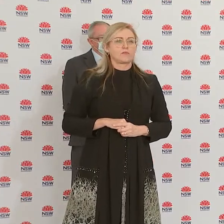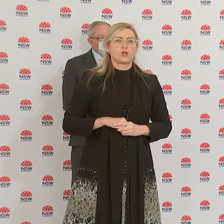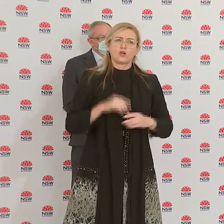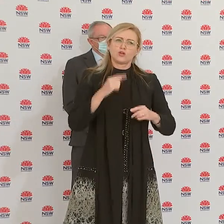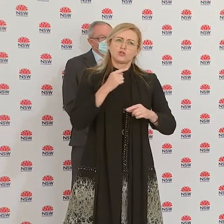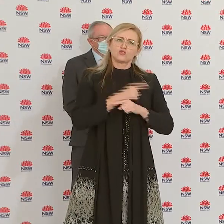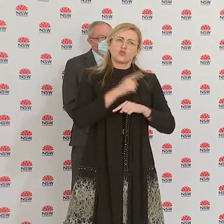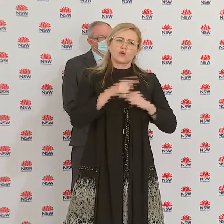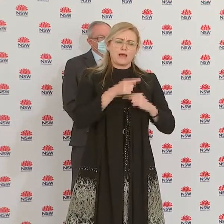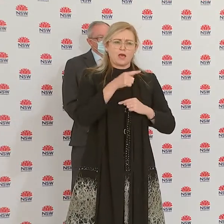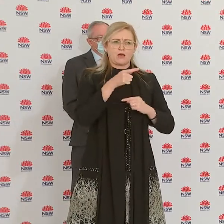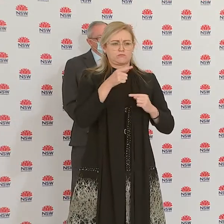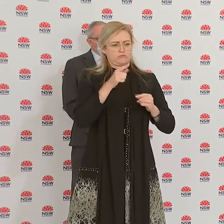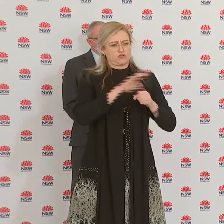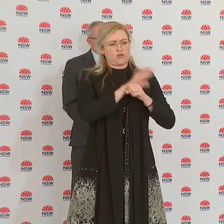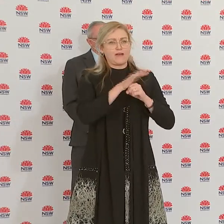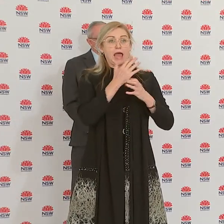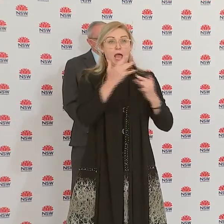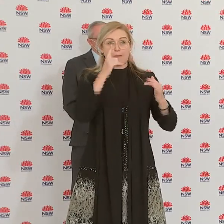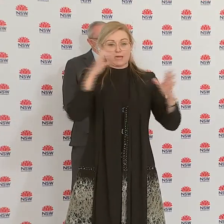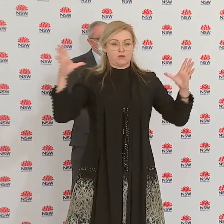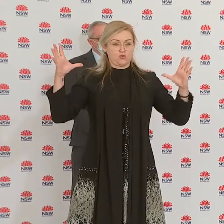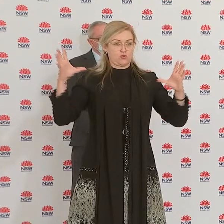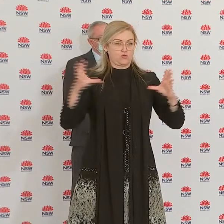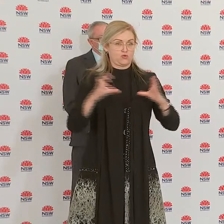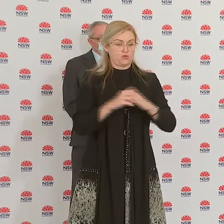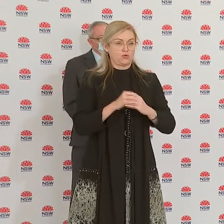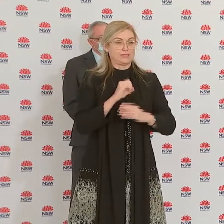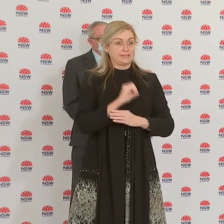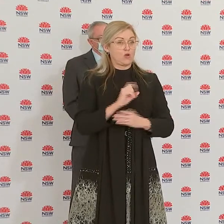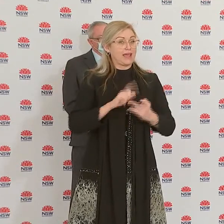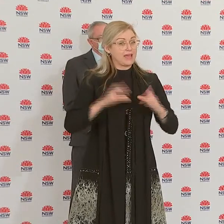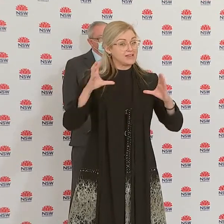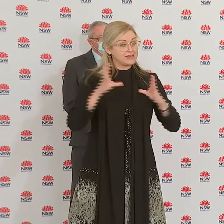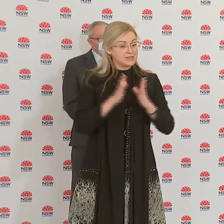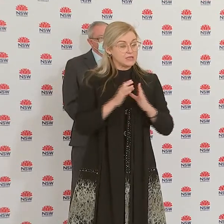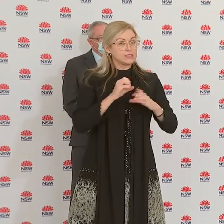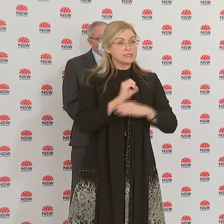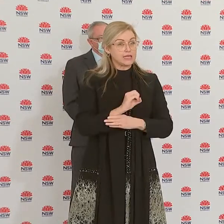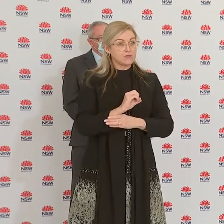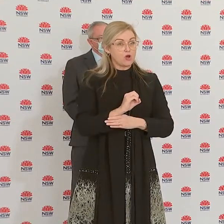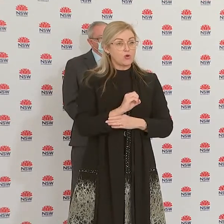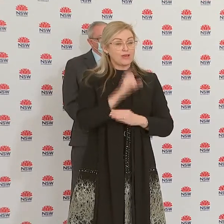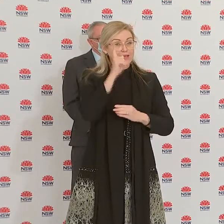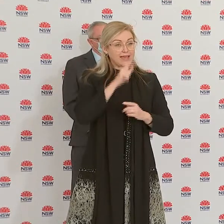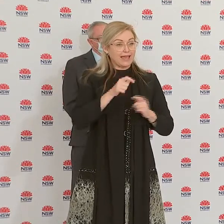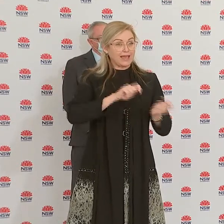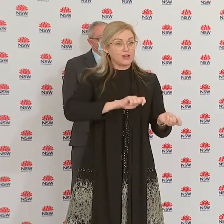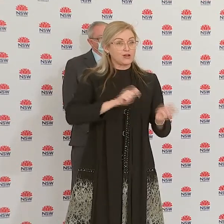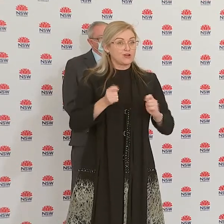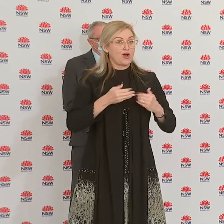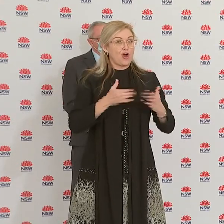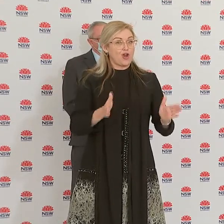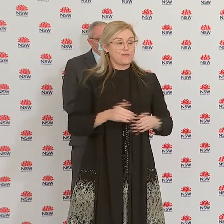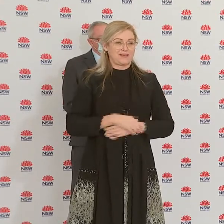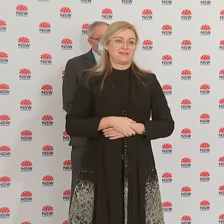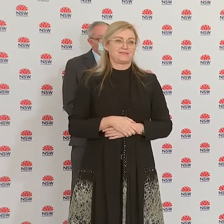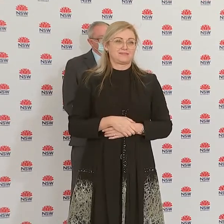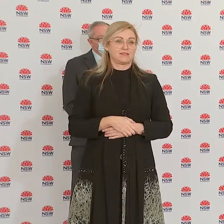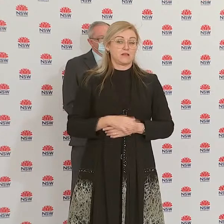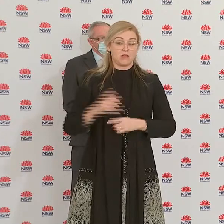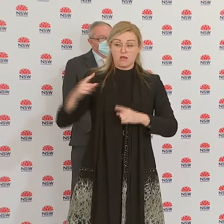or zero transmission, that you would consider letting them out of lockdown. Shellharbour has been at zero throughout the